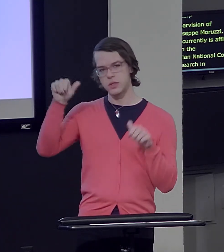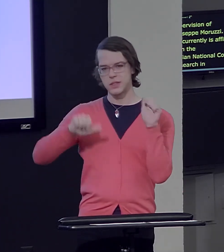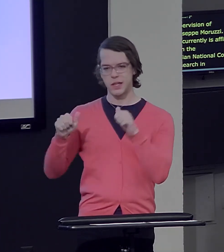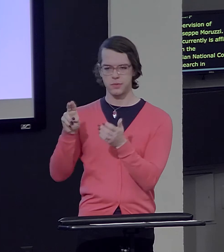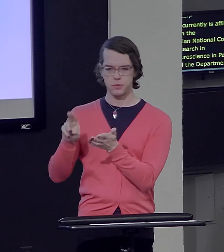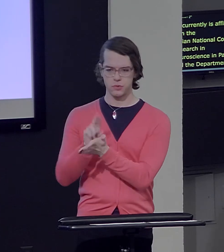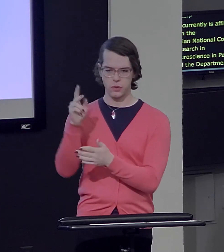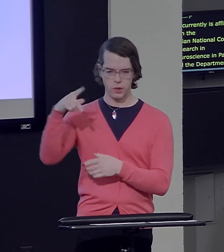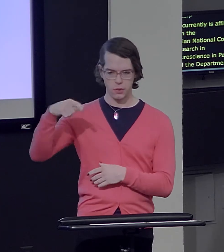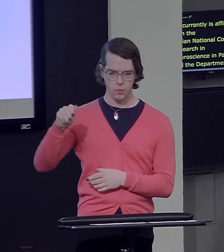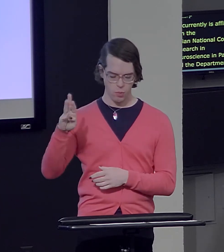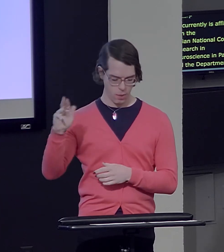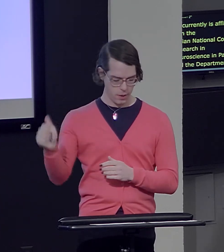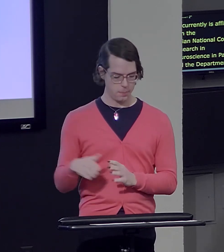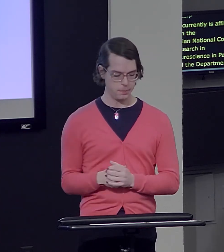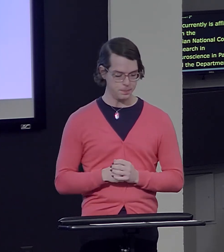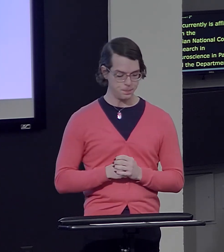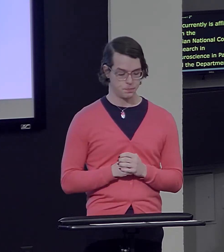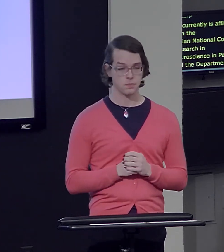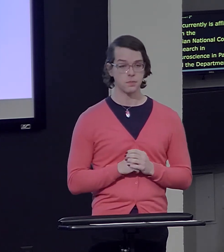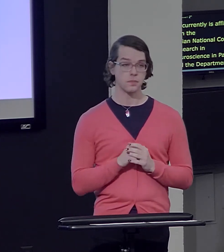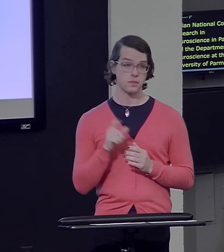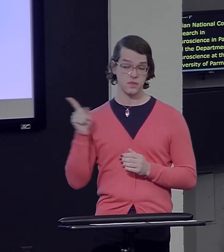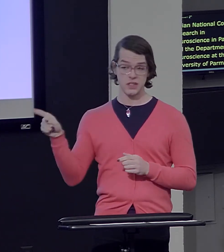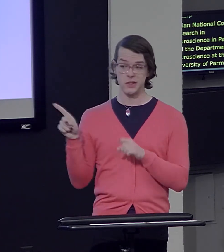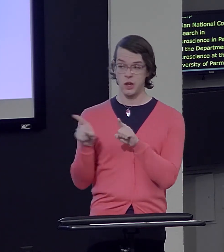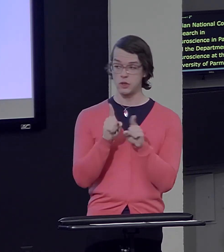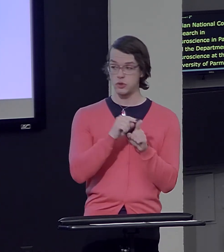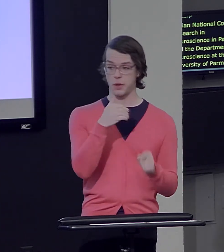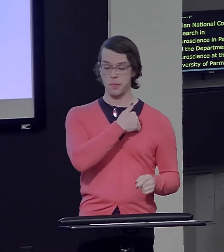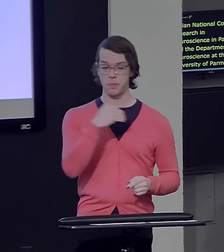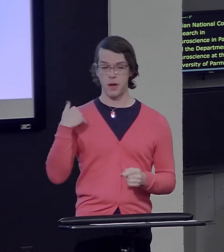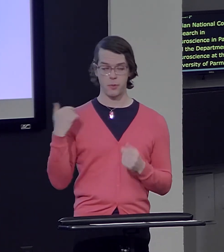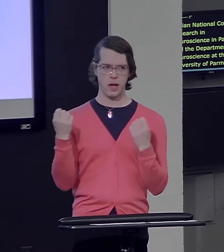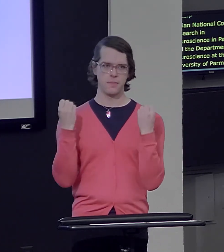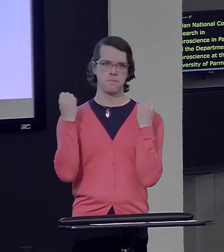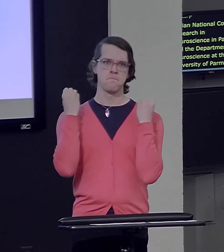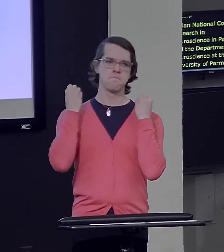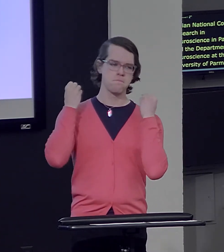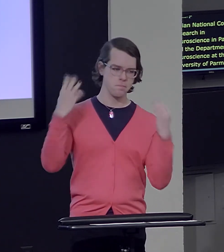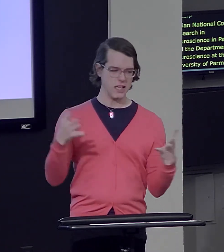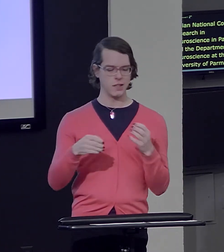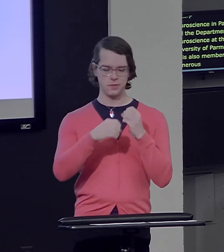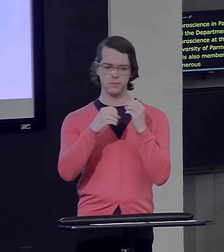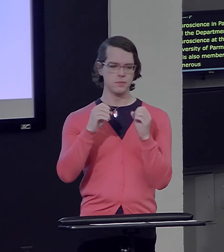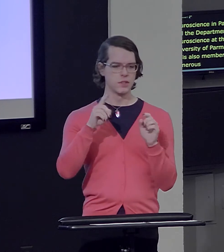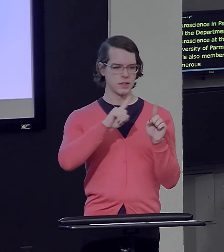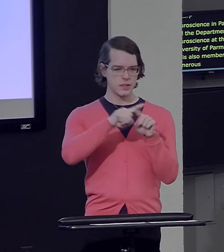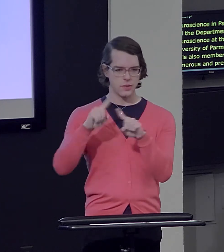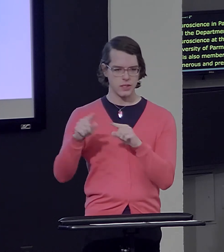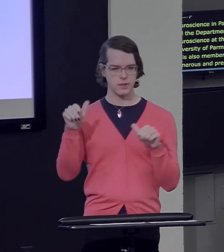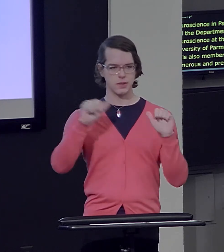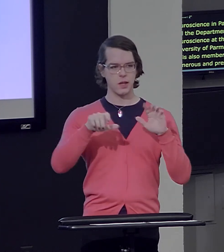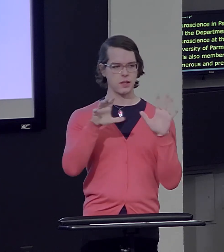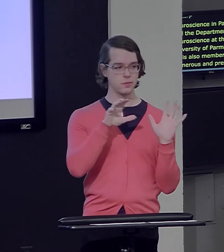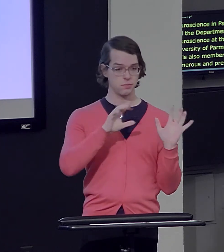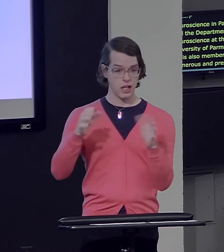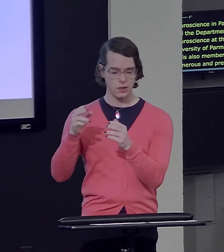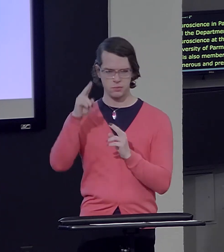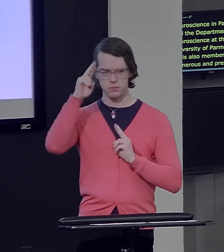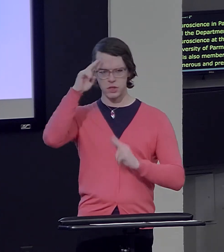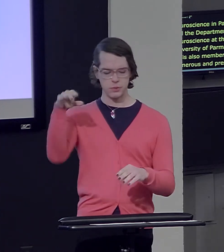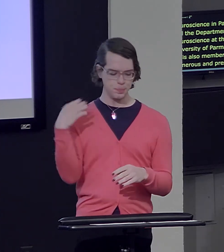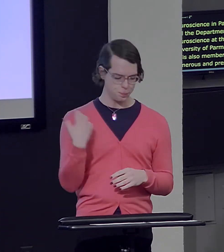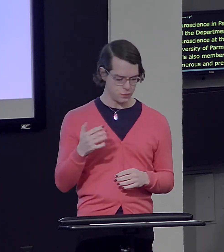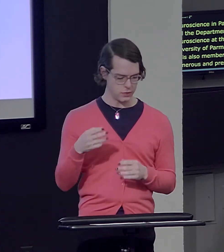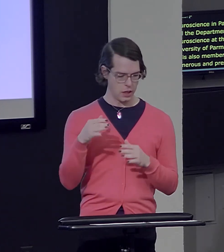Neuroscience in Parma and the Department of Neuroscience at the University of Parma. He's also members of numerous and